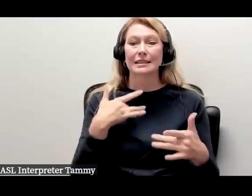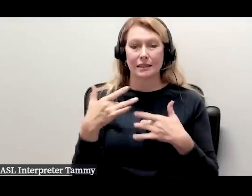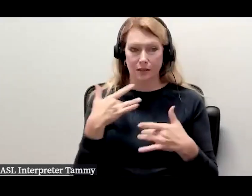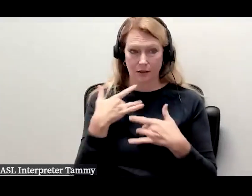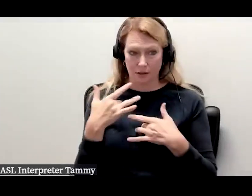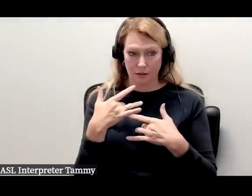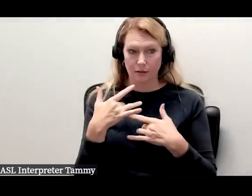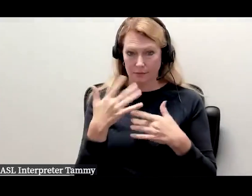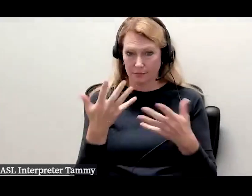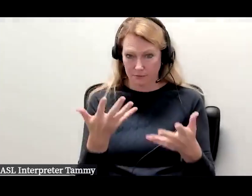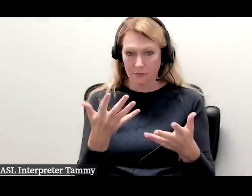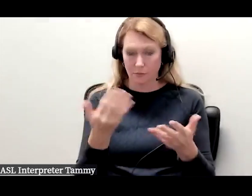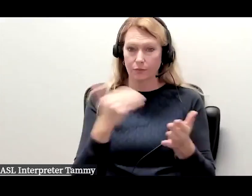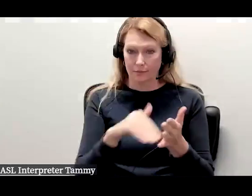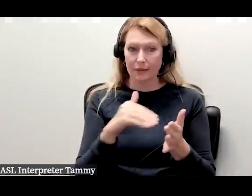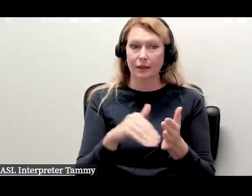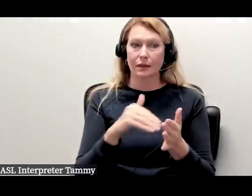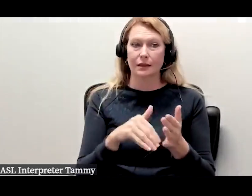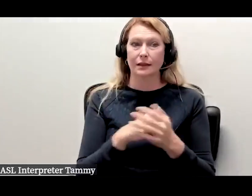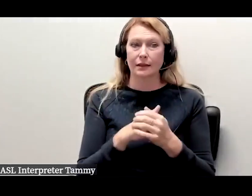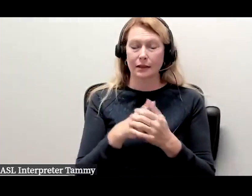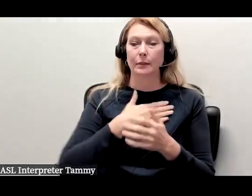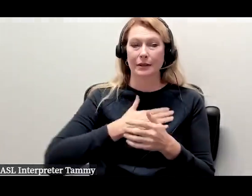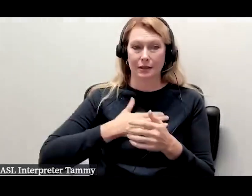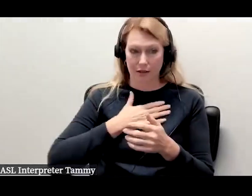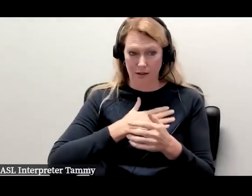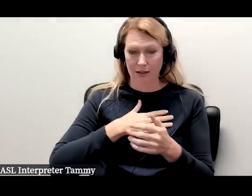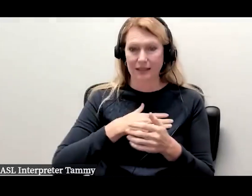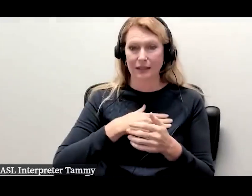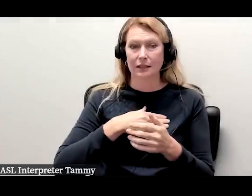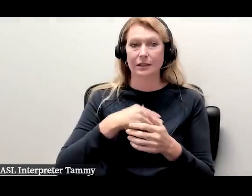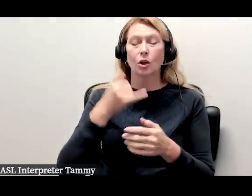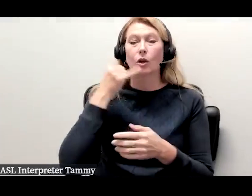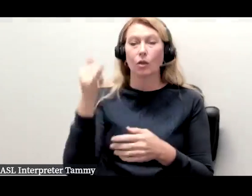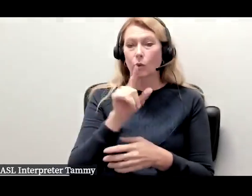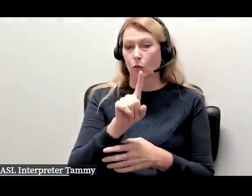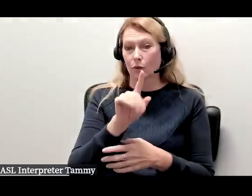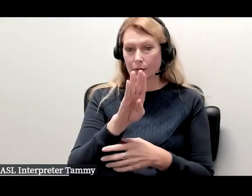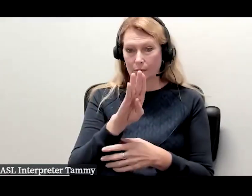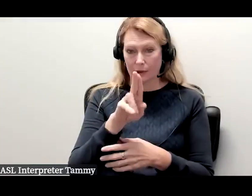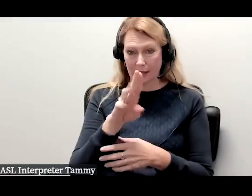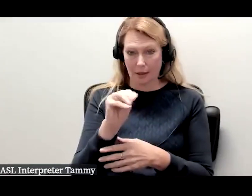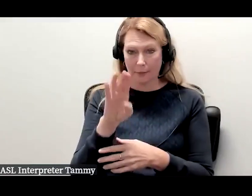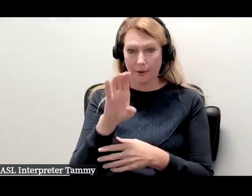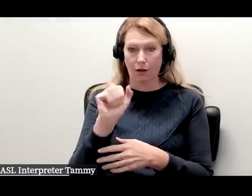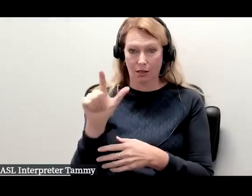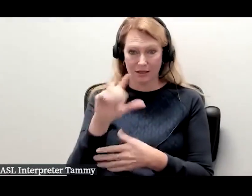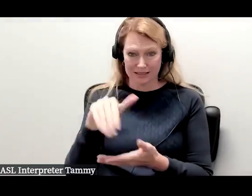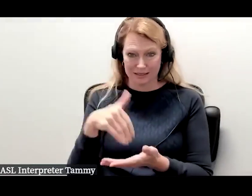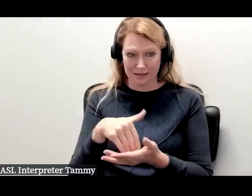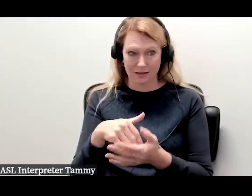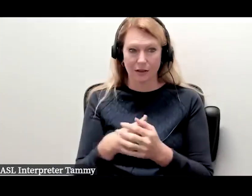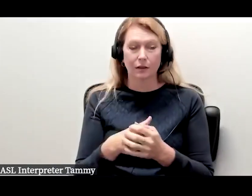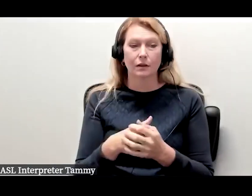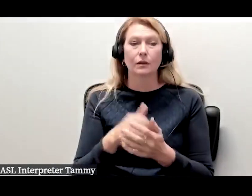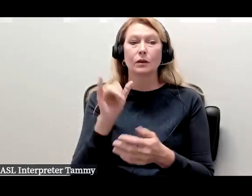are, repetitive in nature, please call the One Buncombe call center, or you can